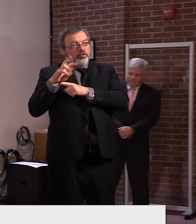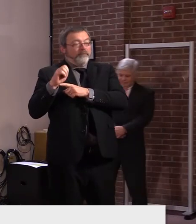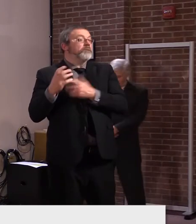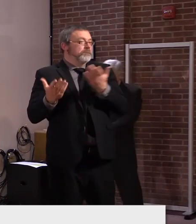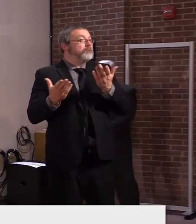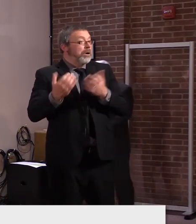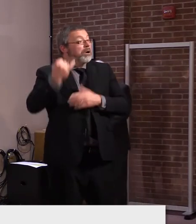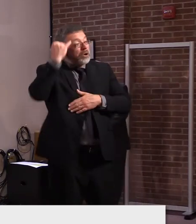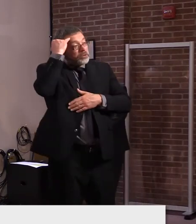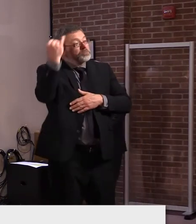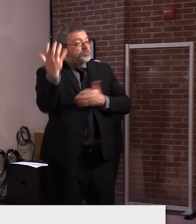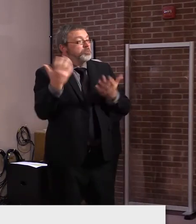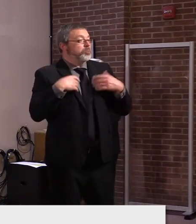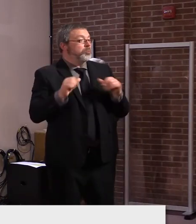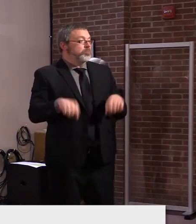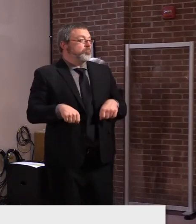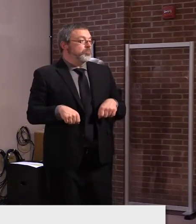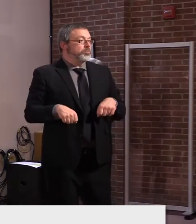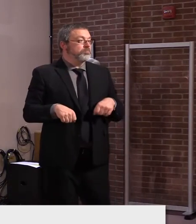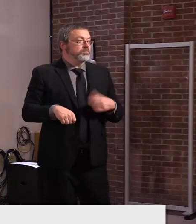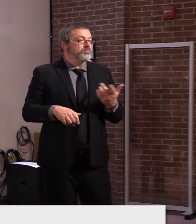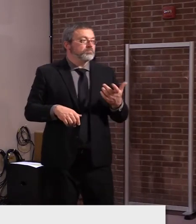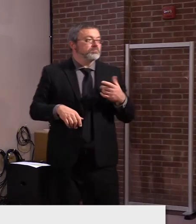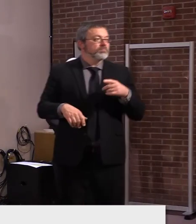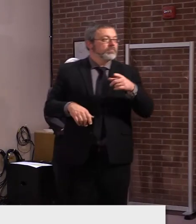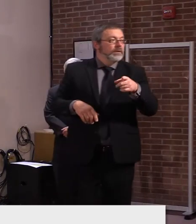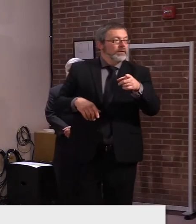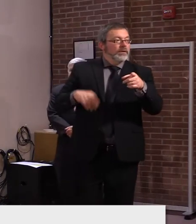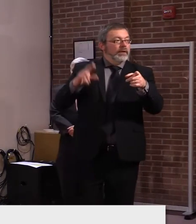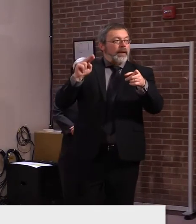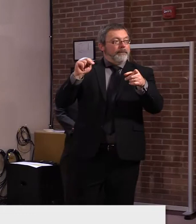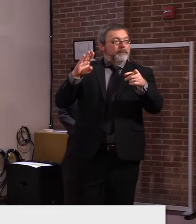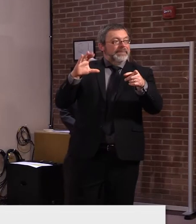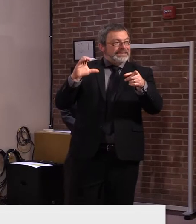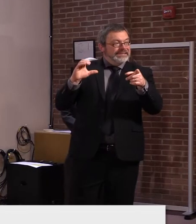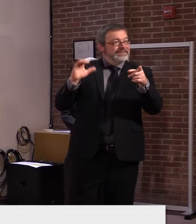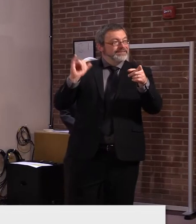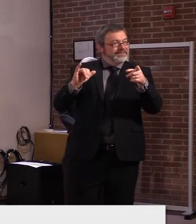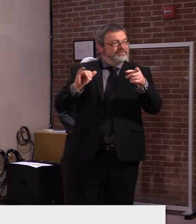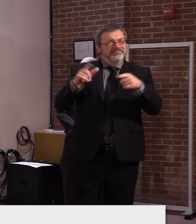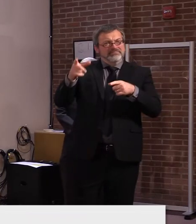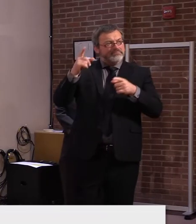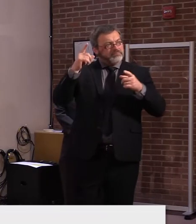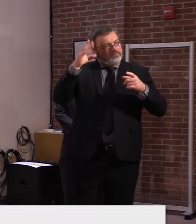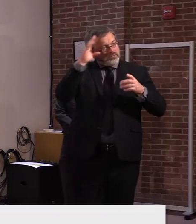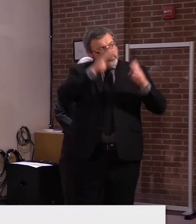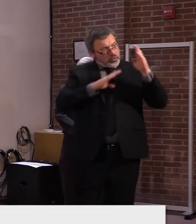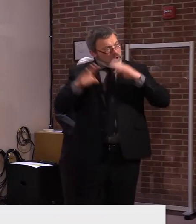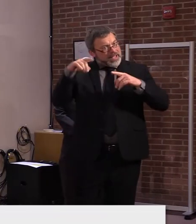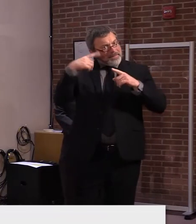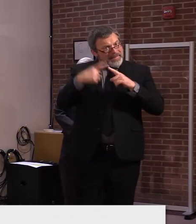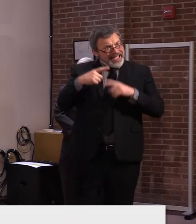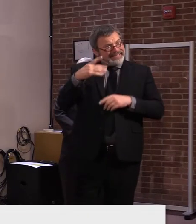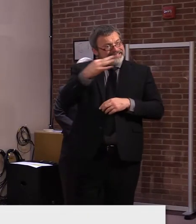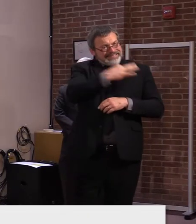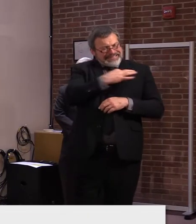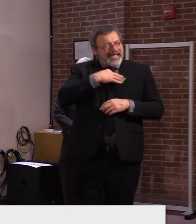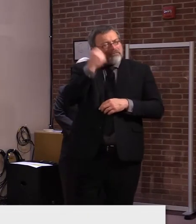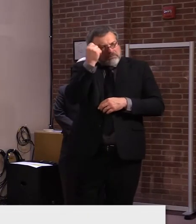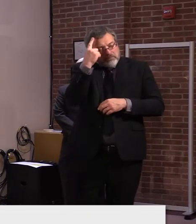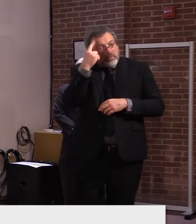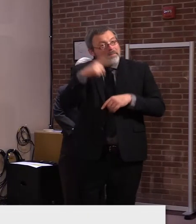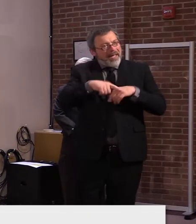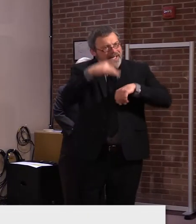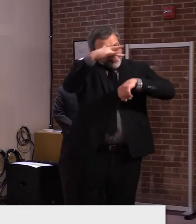are you concerned about testing supplies? Right now, we feel that we are covered. We had